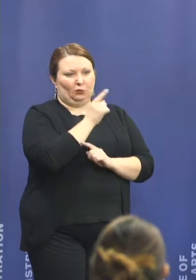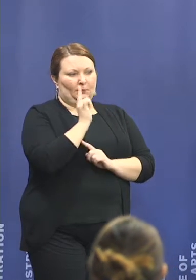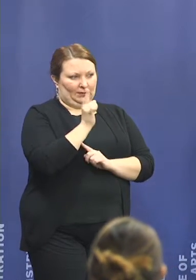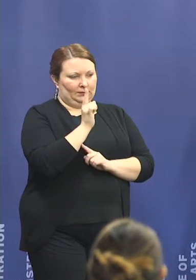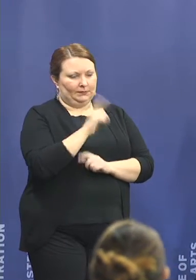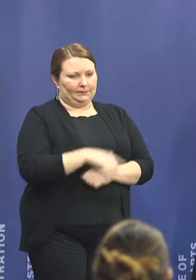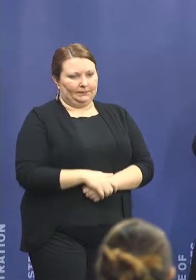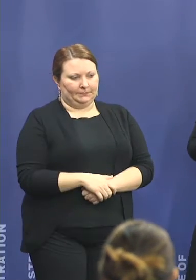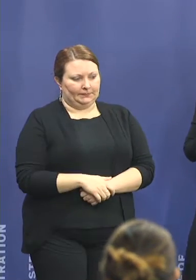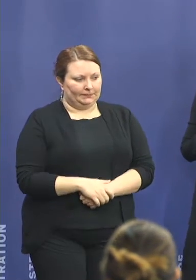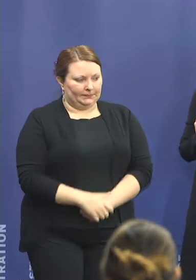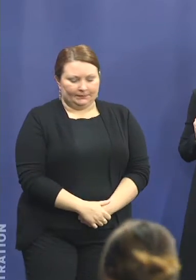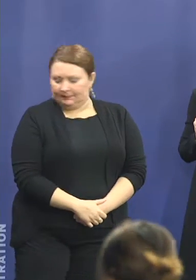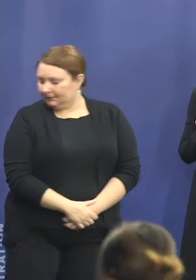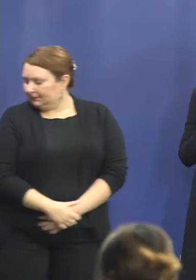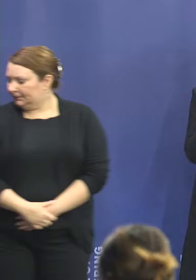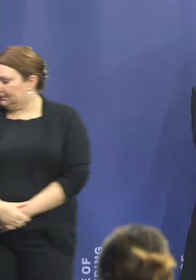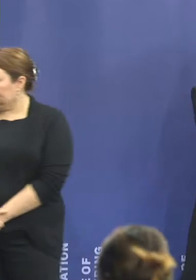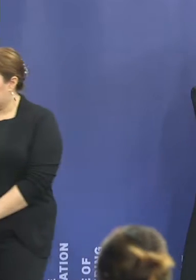Two.